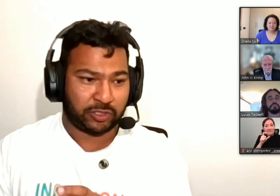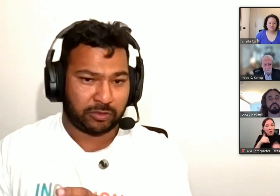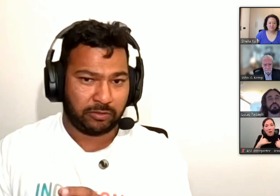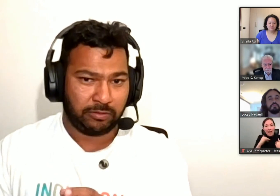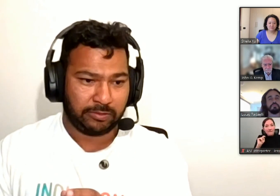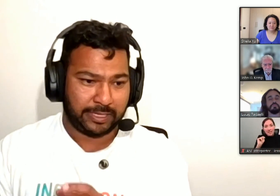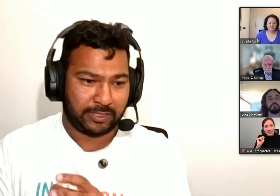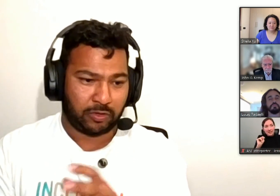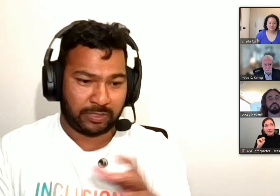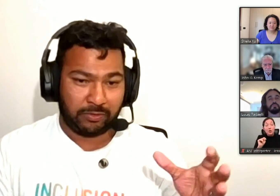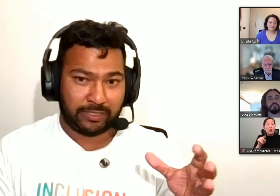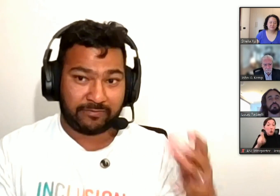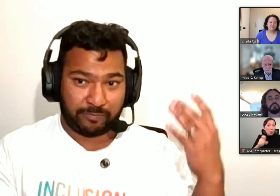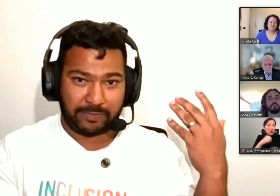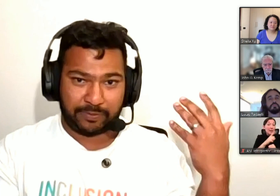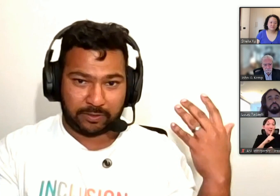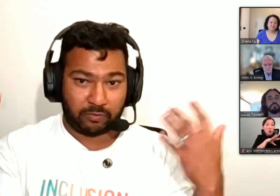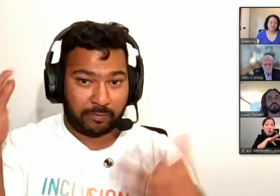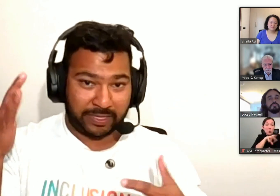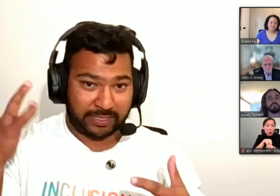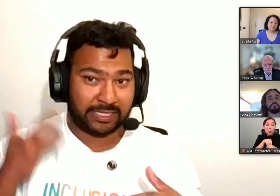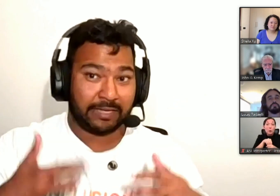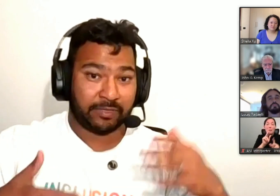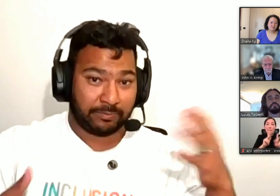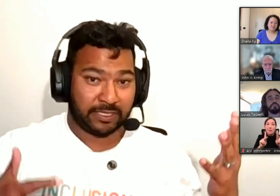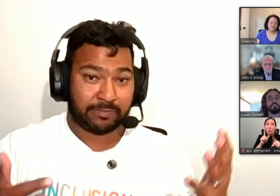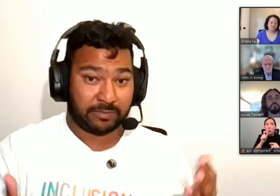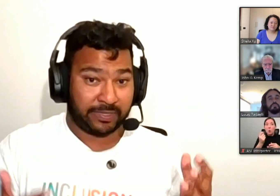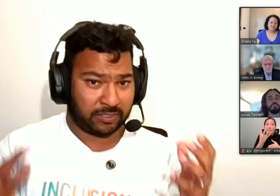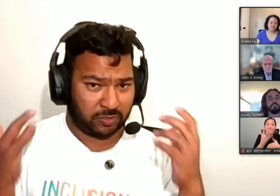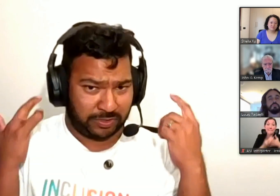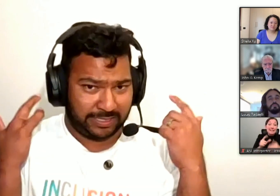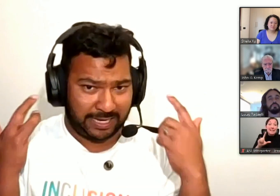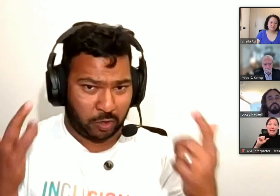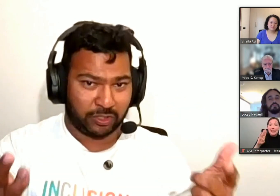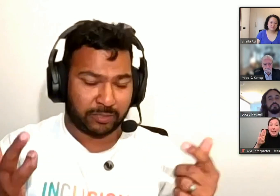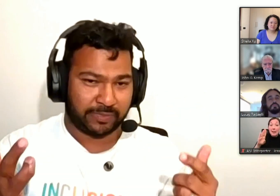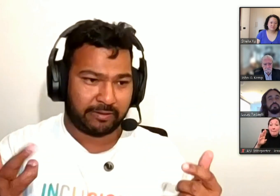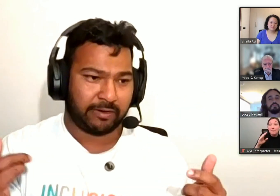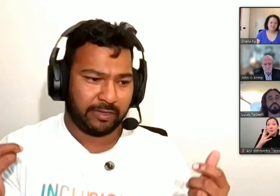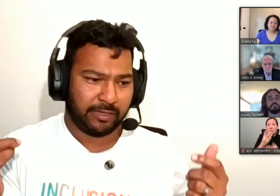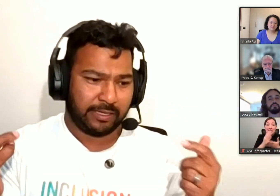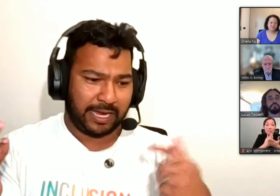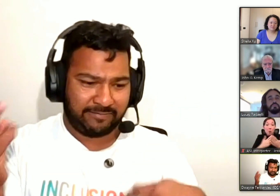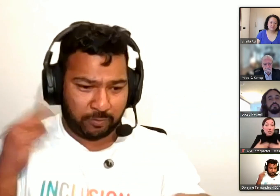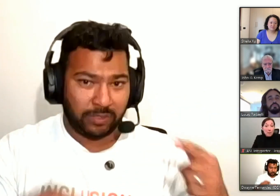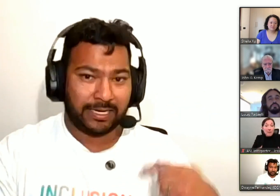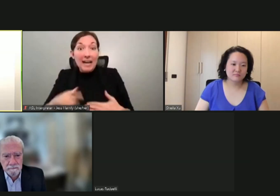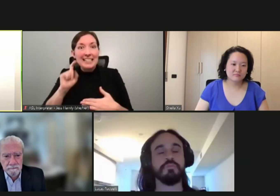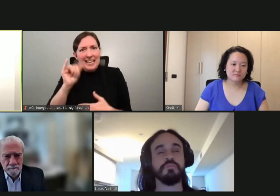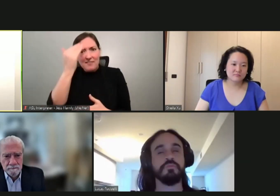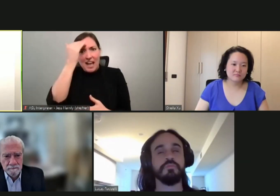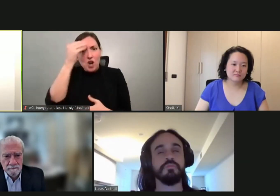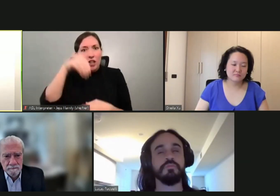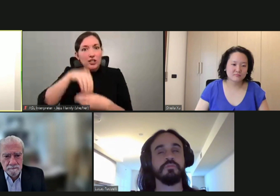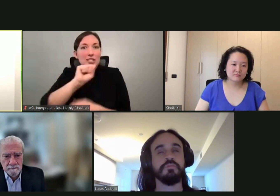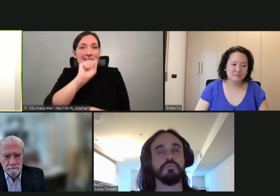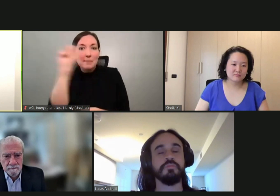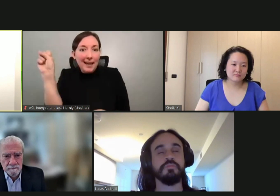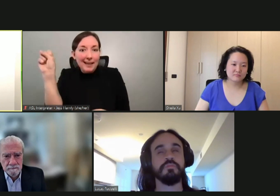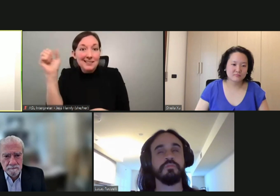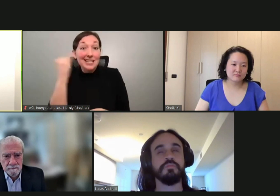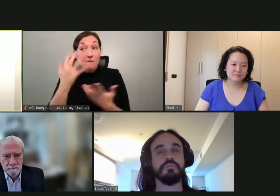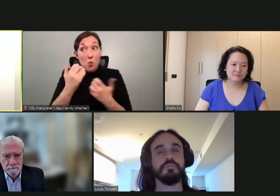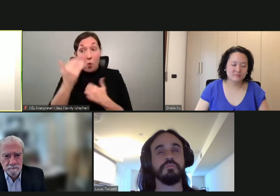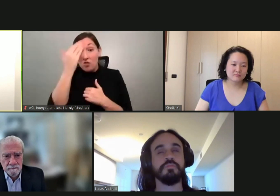need to make sure that you're including for people who are missing limbs and missing bits and pieces, because you need that knowledge up there. And if you want that knowledge up there, what you